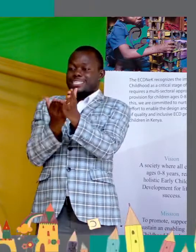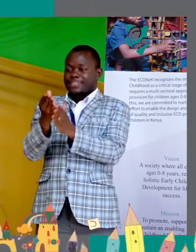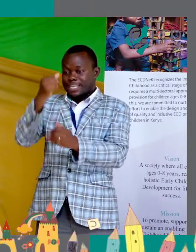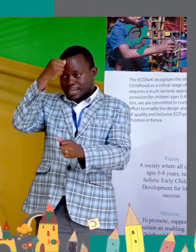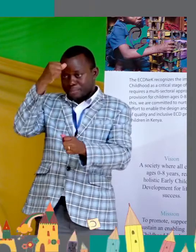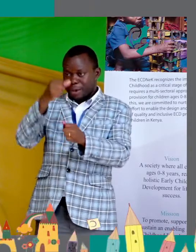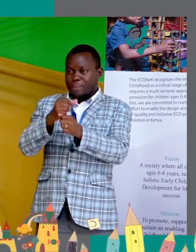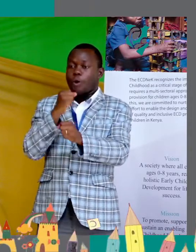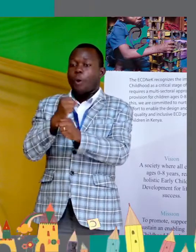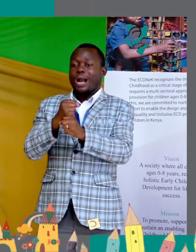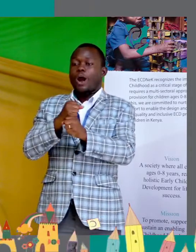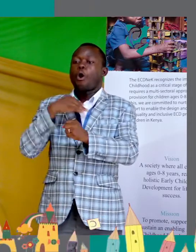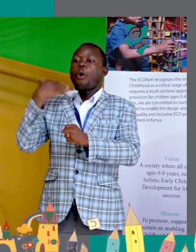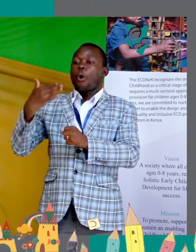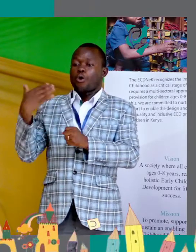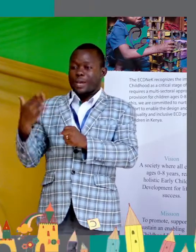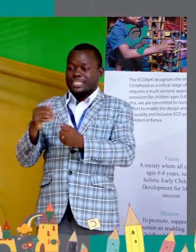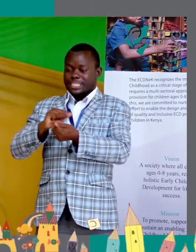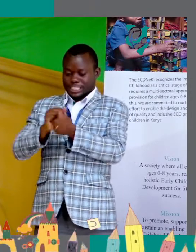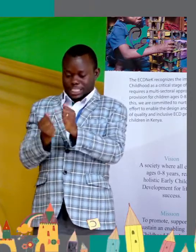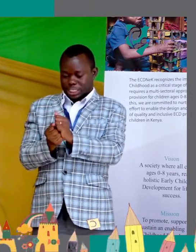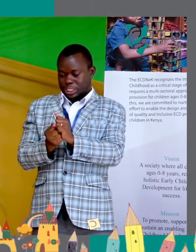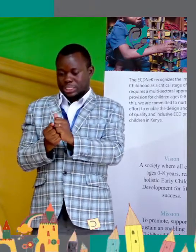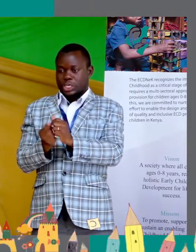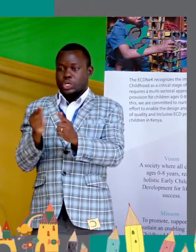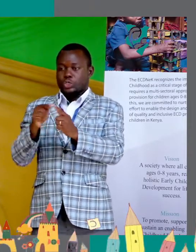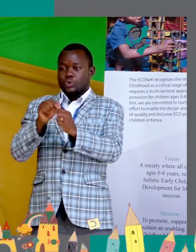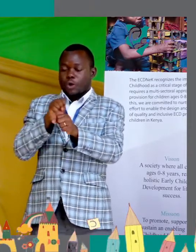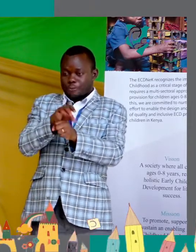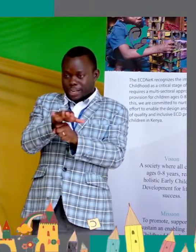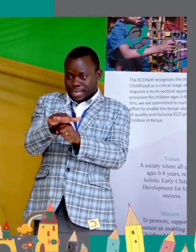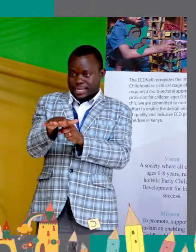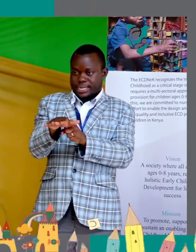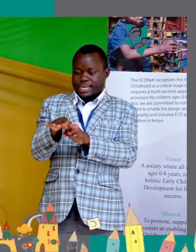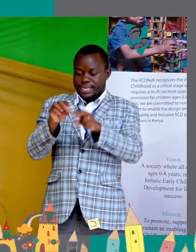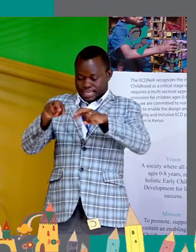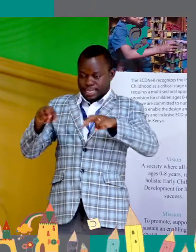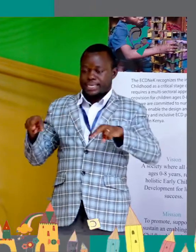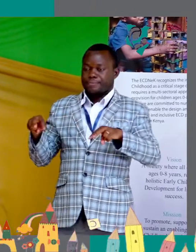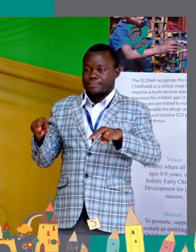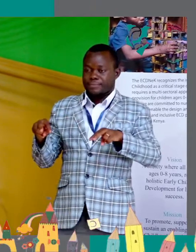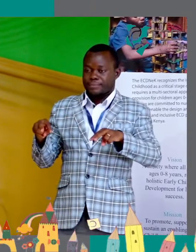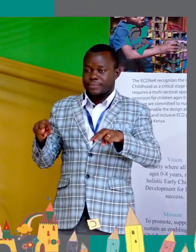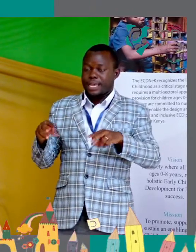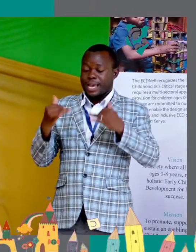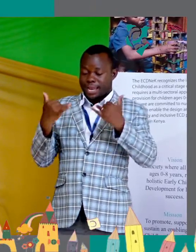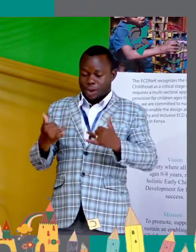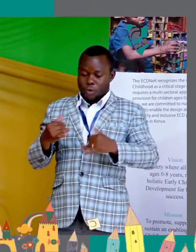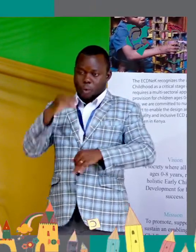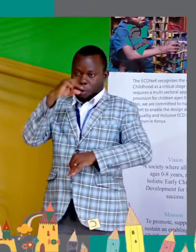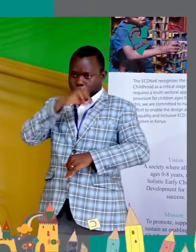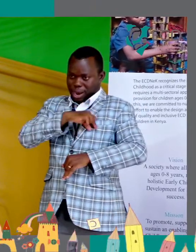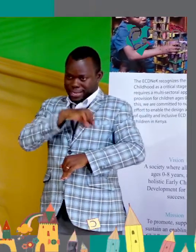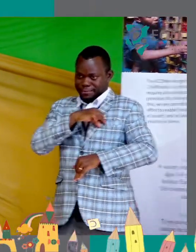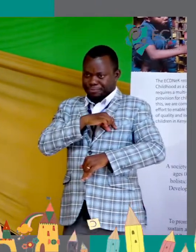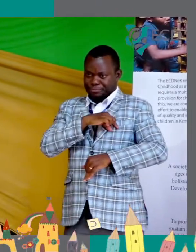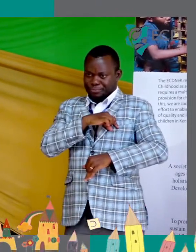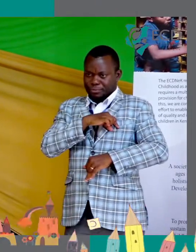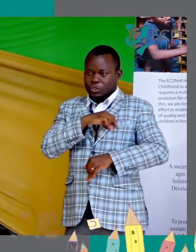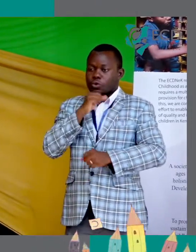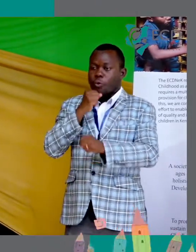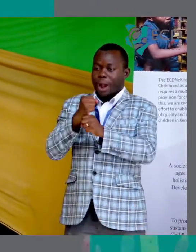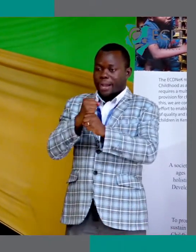mentioned, mainly shifted to COVID-19 surveillance. So quality interactions between caregivers and